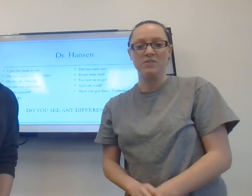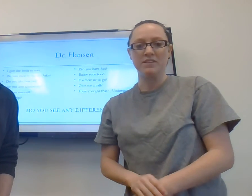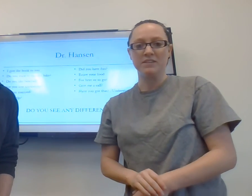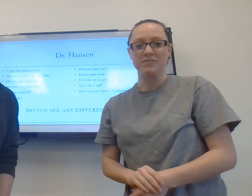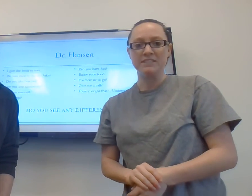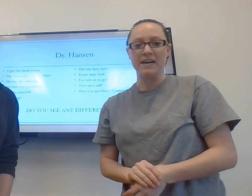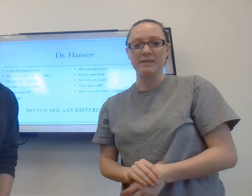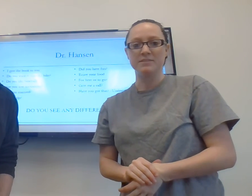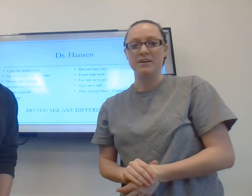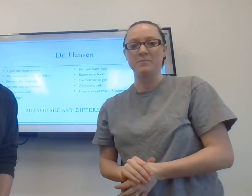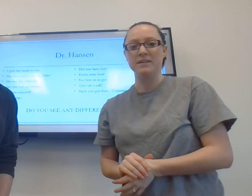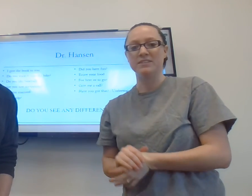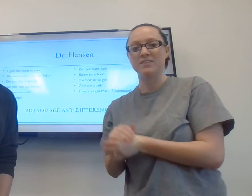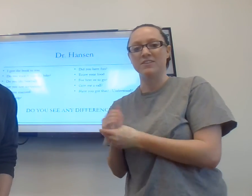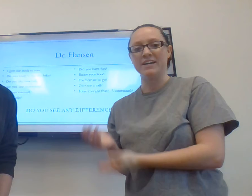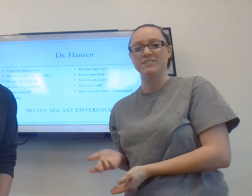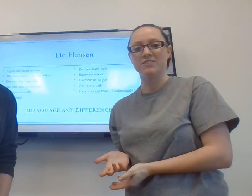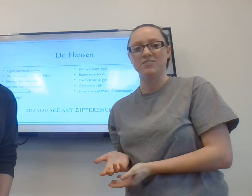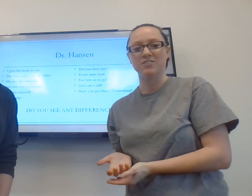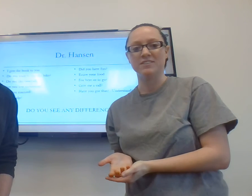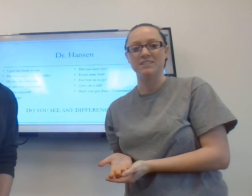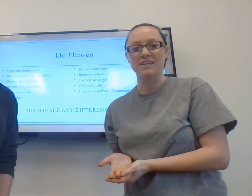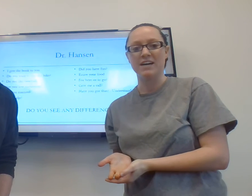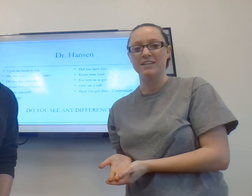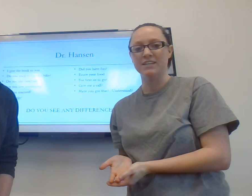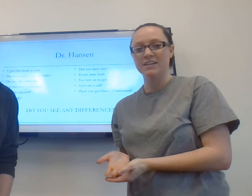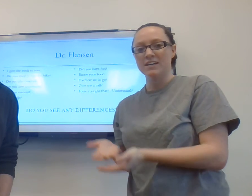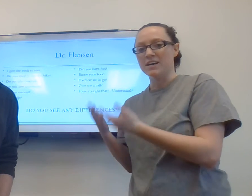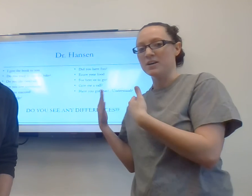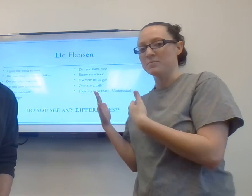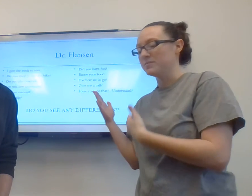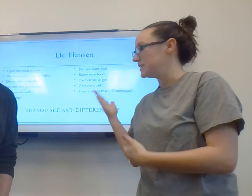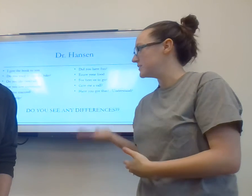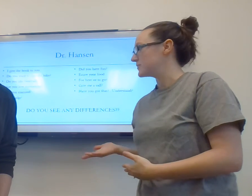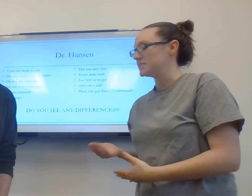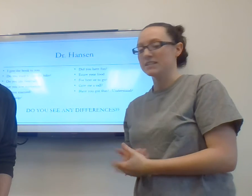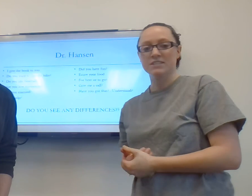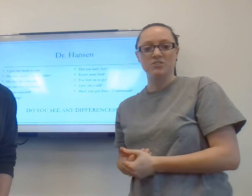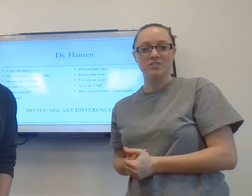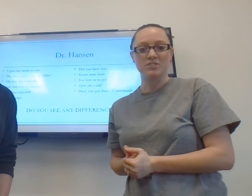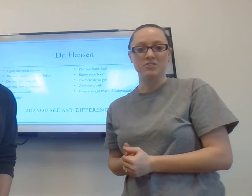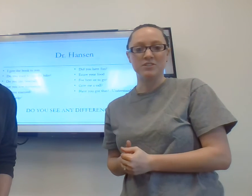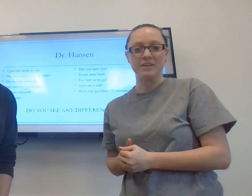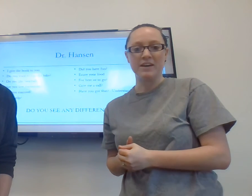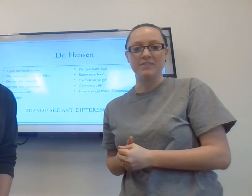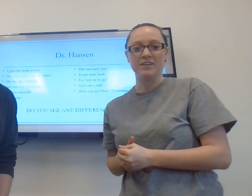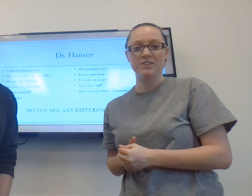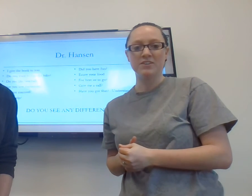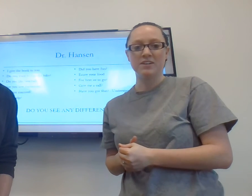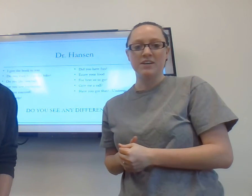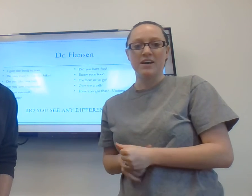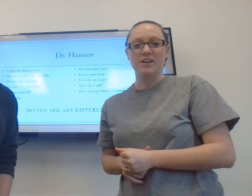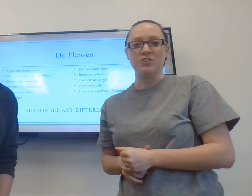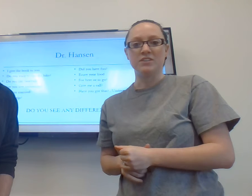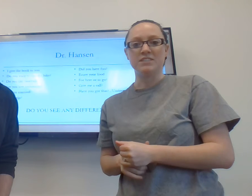the different types. Me and Dr. Hansen are going to sign the different sentence structures that we have here, and you can see